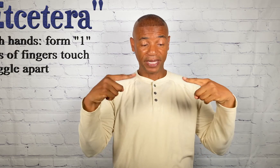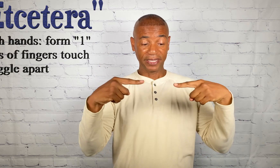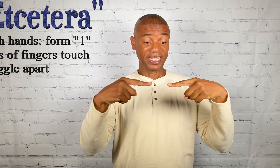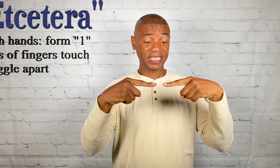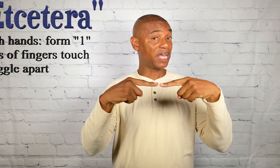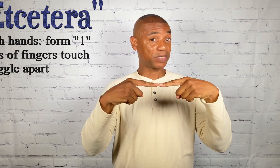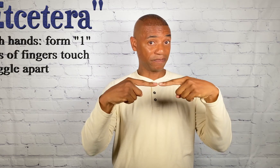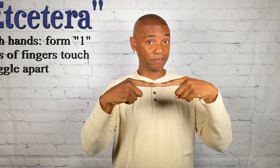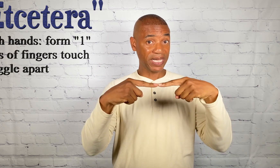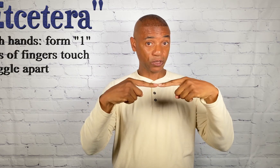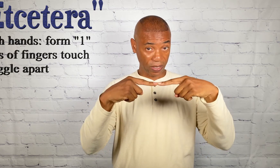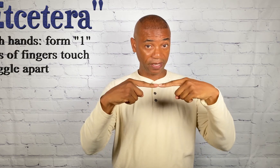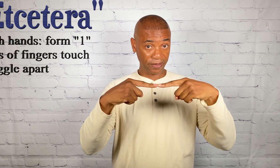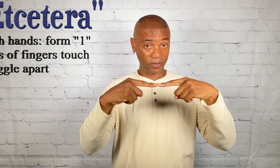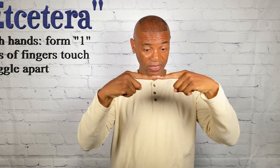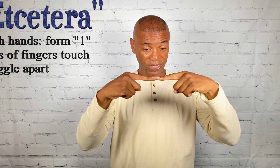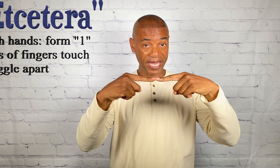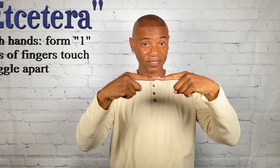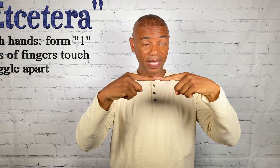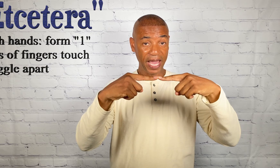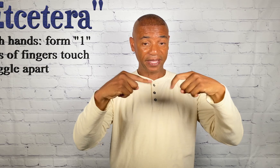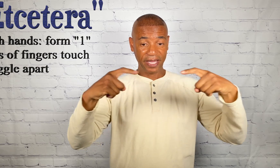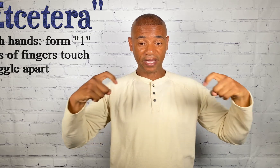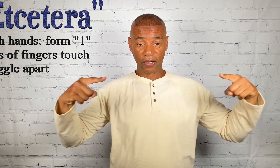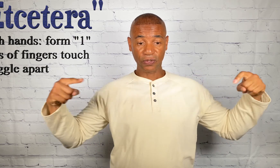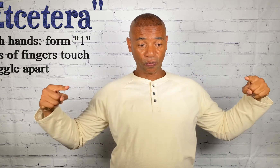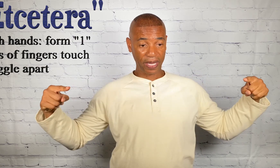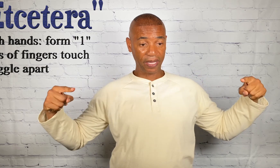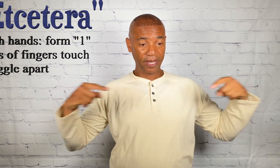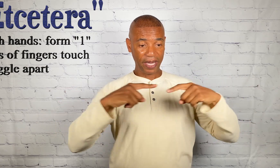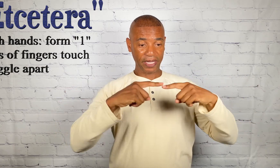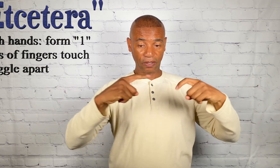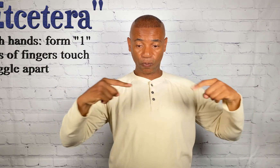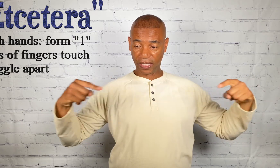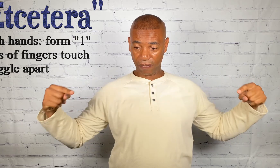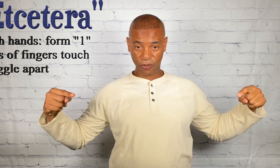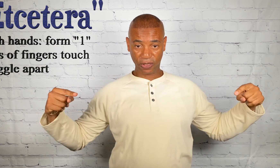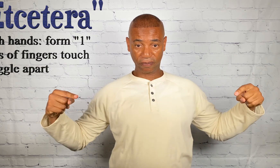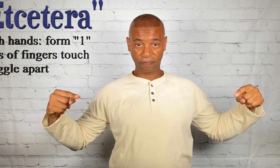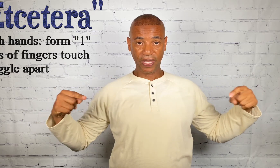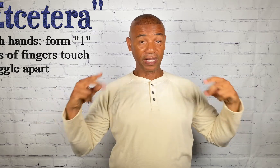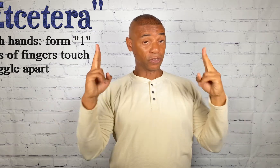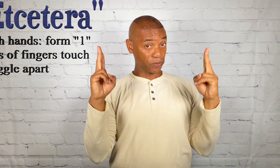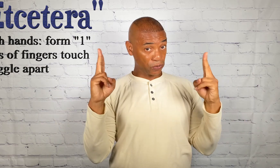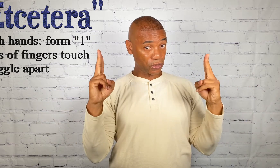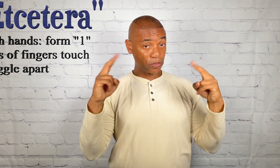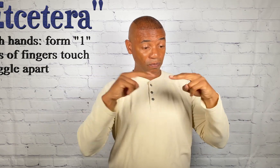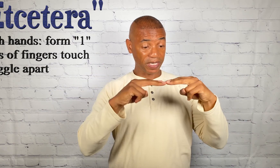the tips of them touch one another, such as, and then it goes away in a little wiggly motion. Now don't use 2, because if you